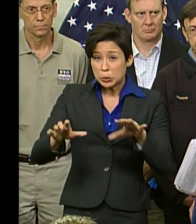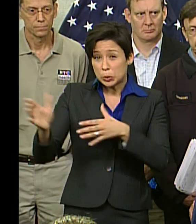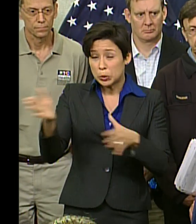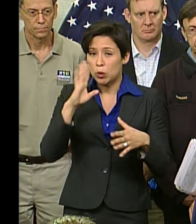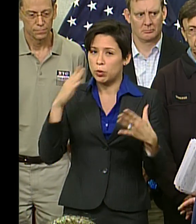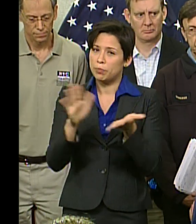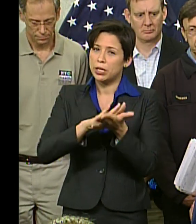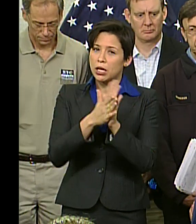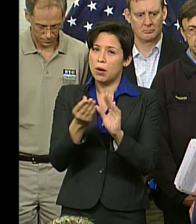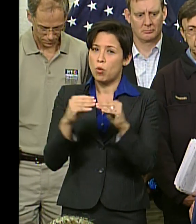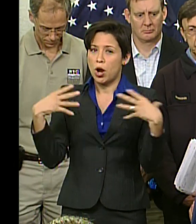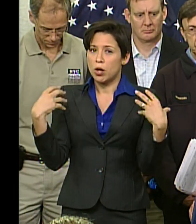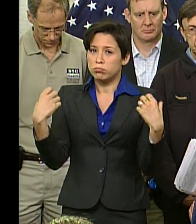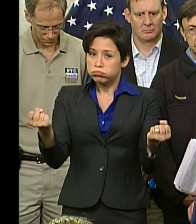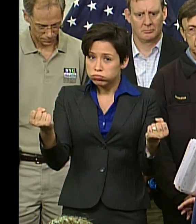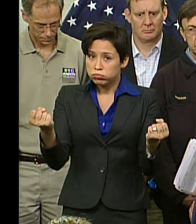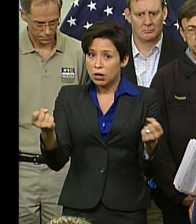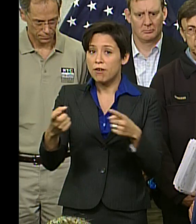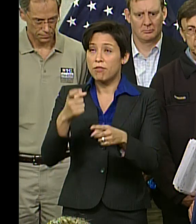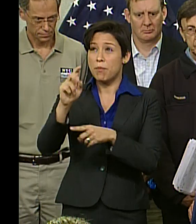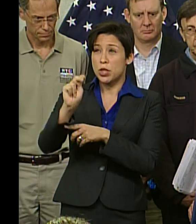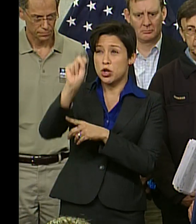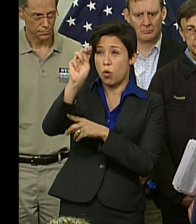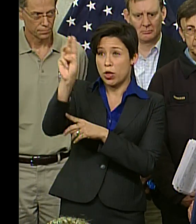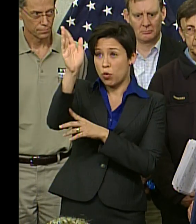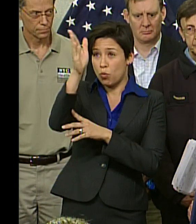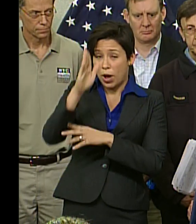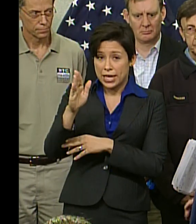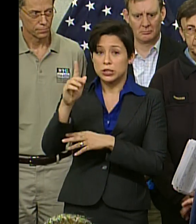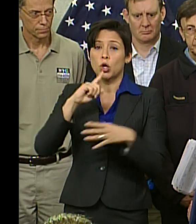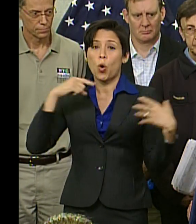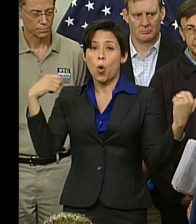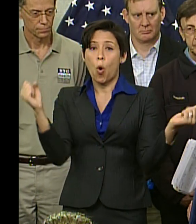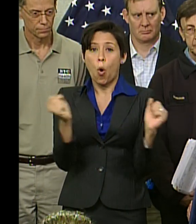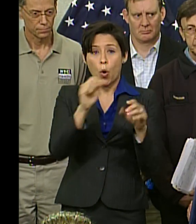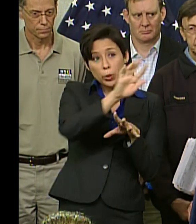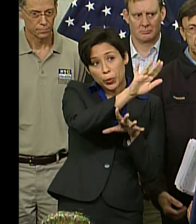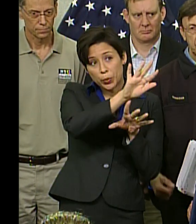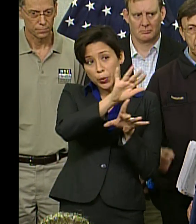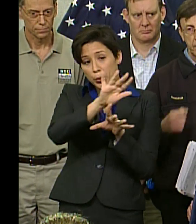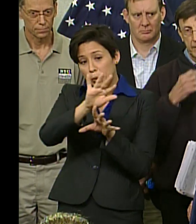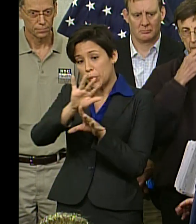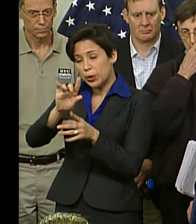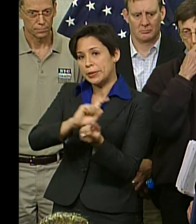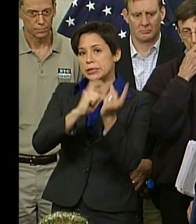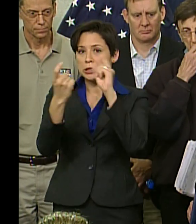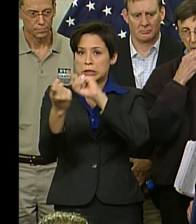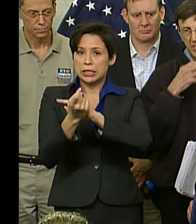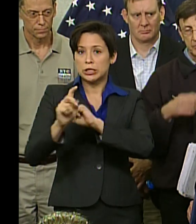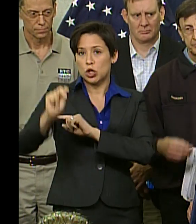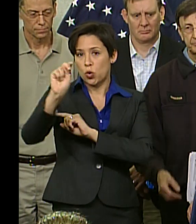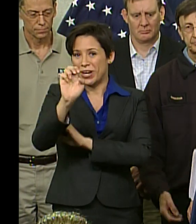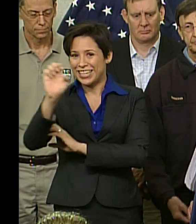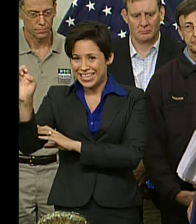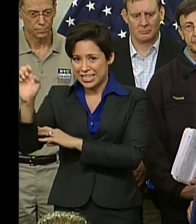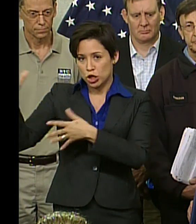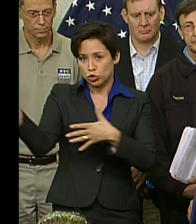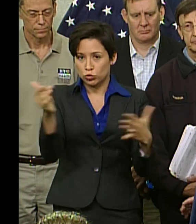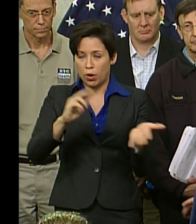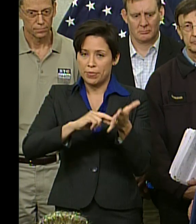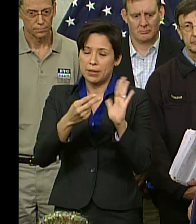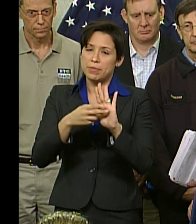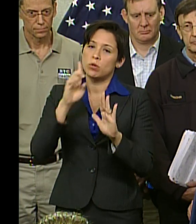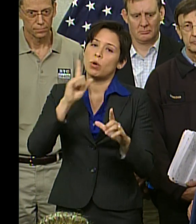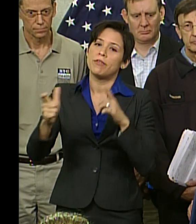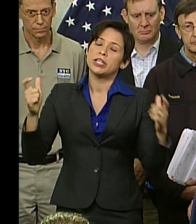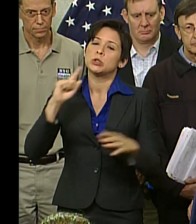cold front approaching from the northwest, and that's when it changes from a tropical storm to a northeaster, which has very big